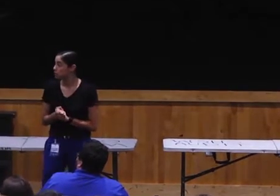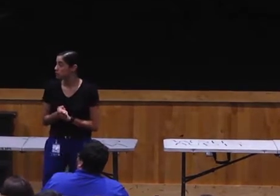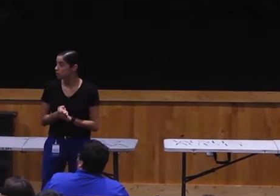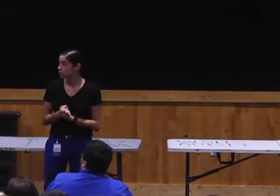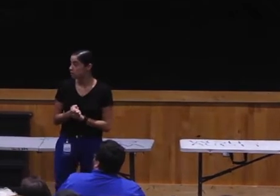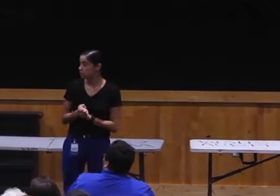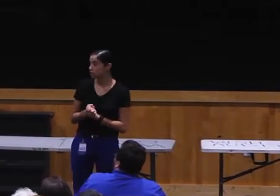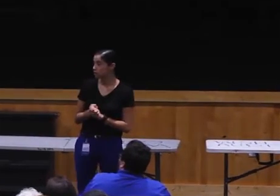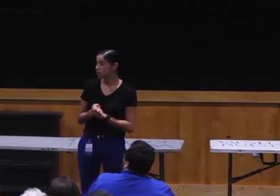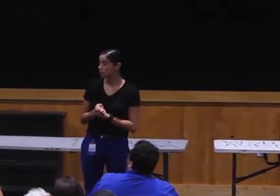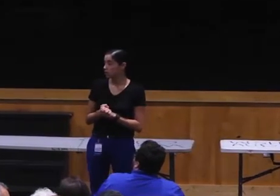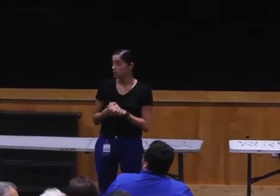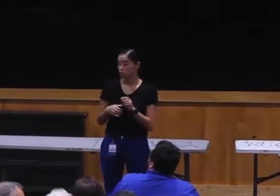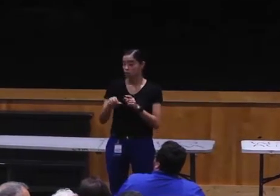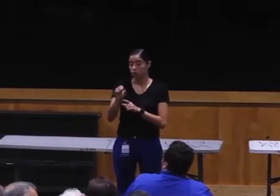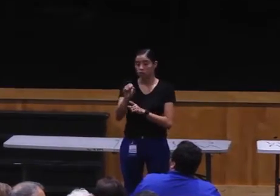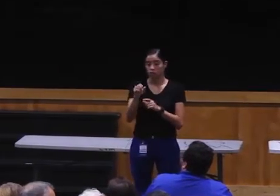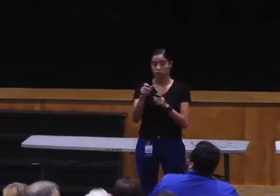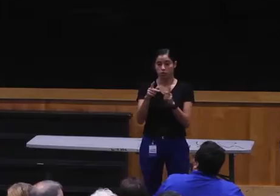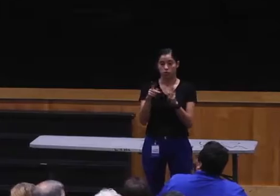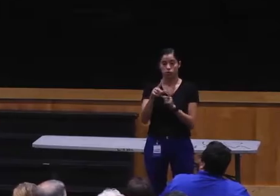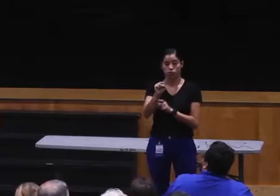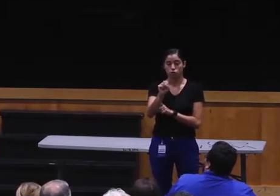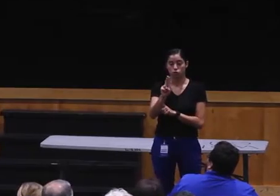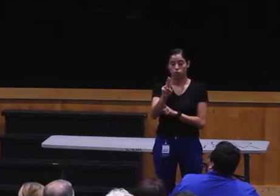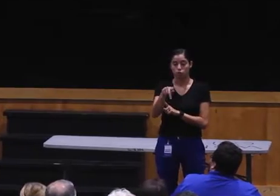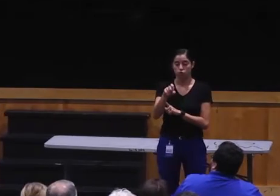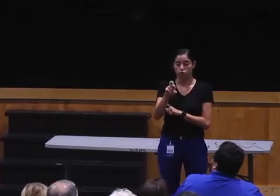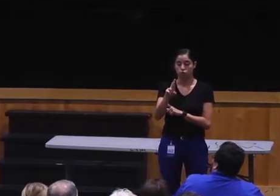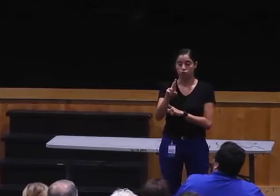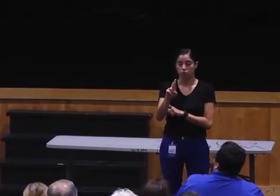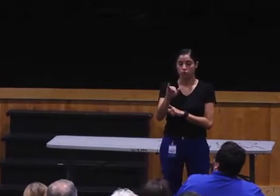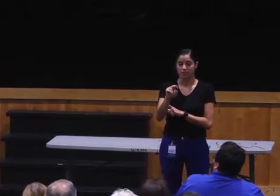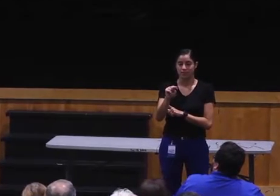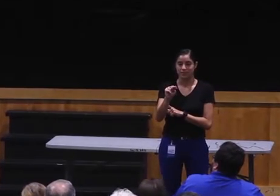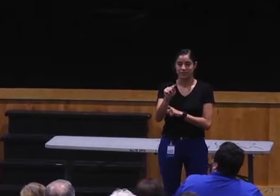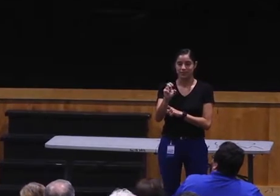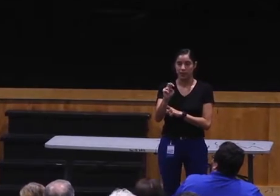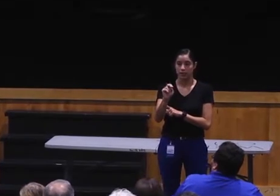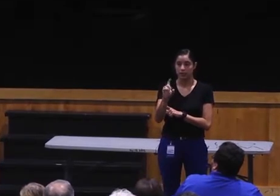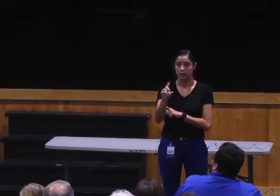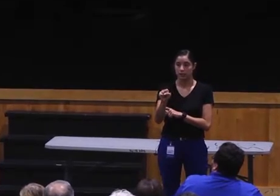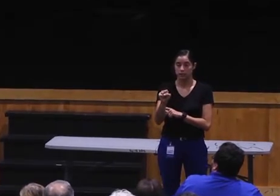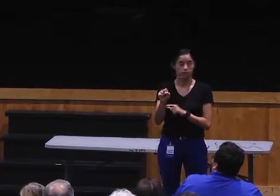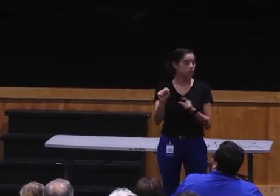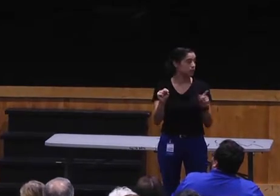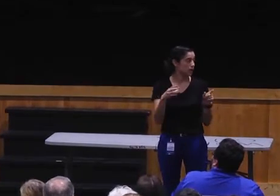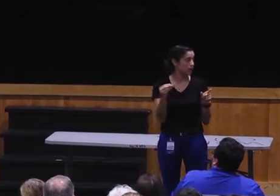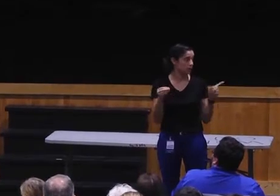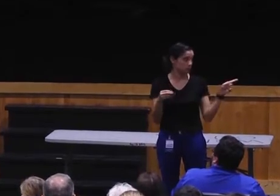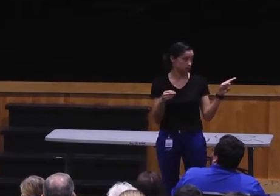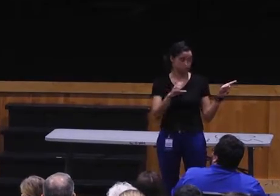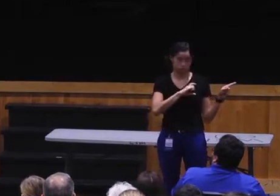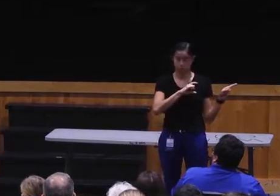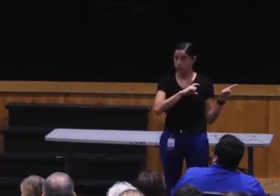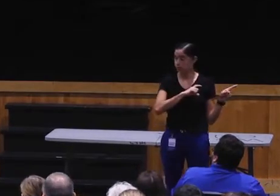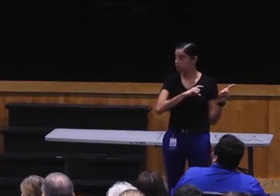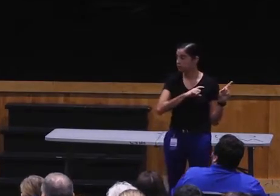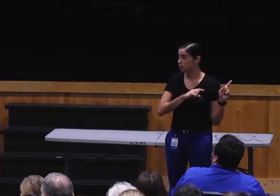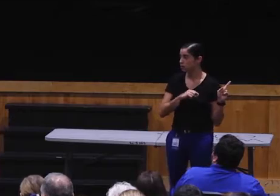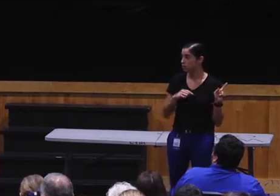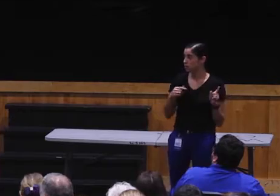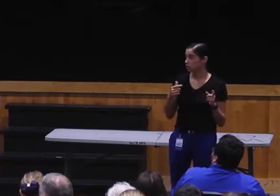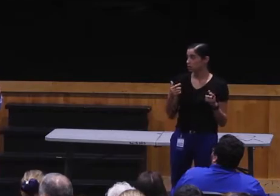superintendent and the sheriff, Dennis Lima, are working very closely together, and this is a huge commitment by